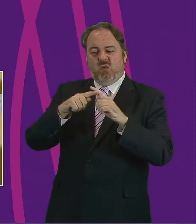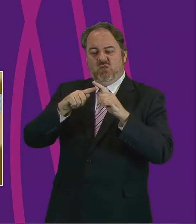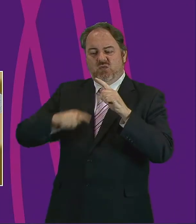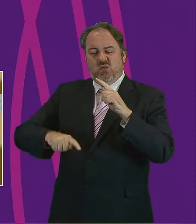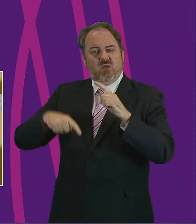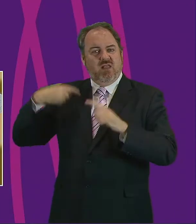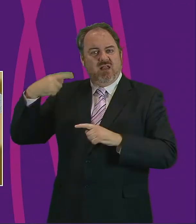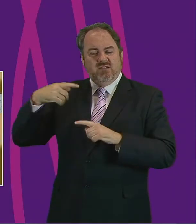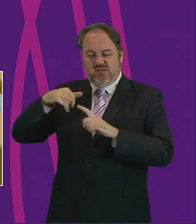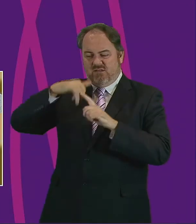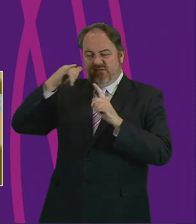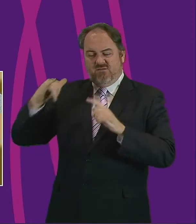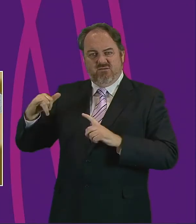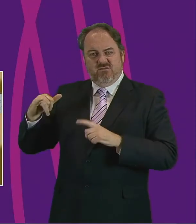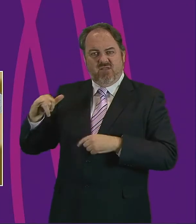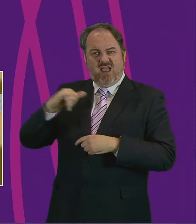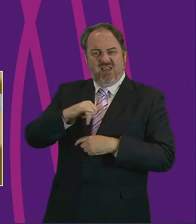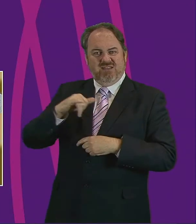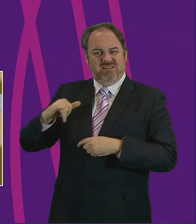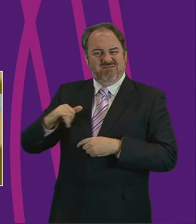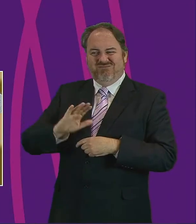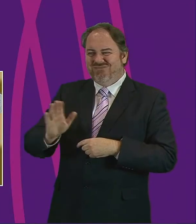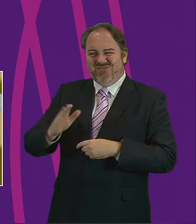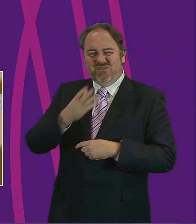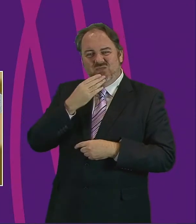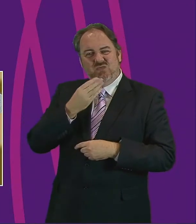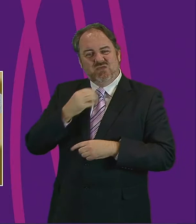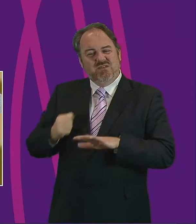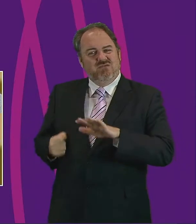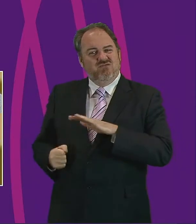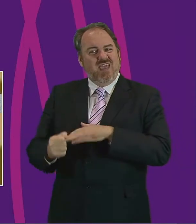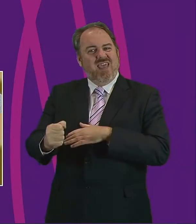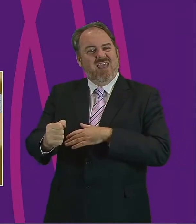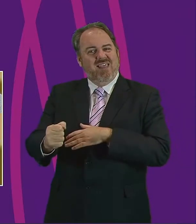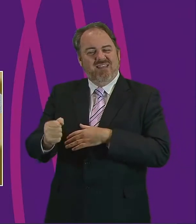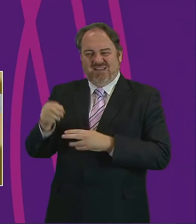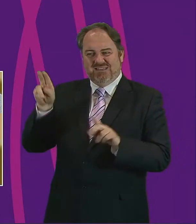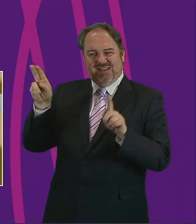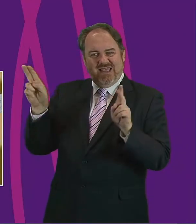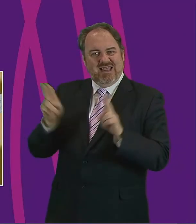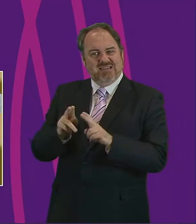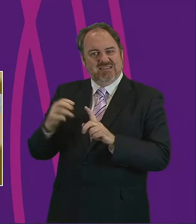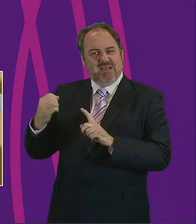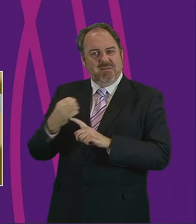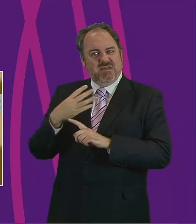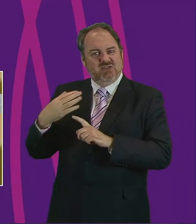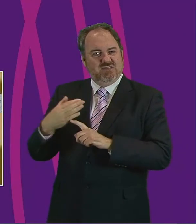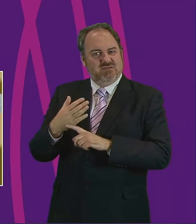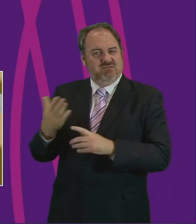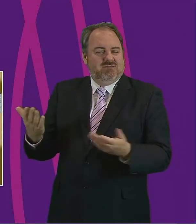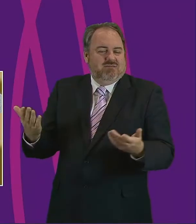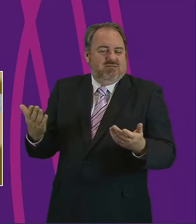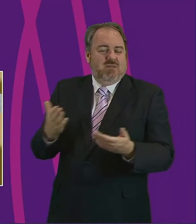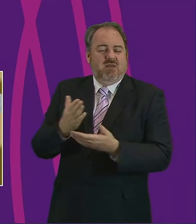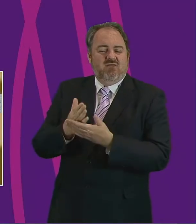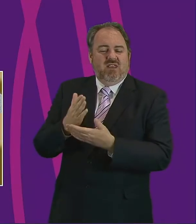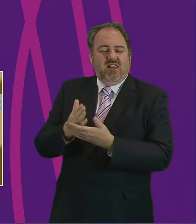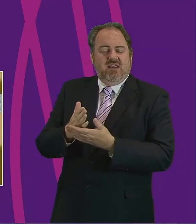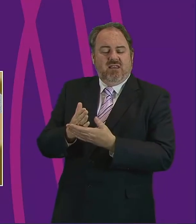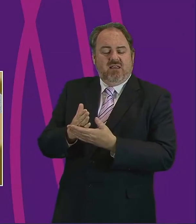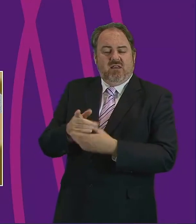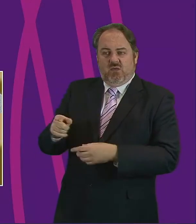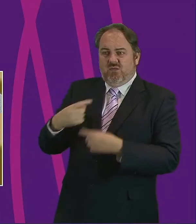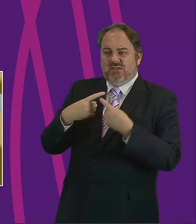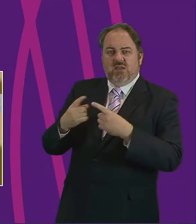of rail capacity that we should be using. Last year in Channel 4's climate debate, the First Minister said for the first time we need